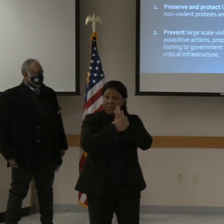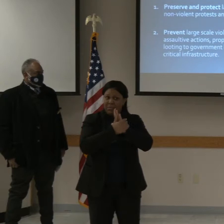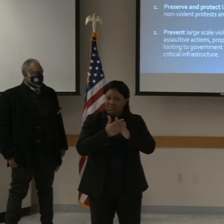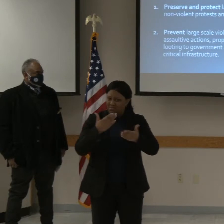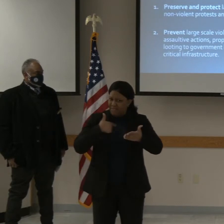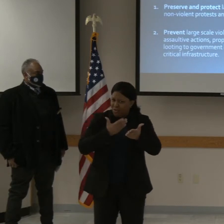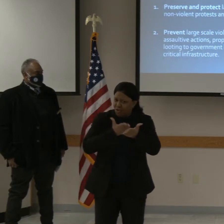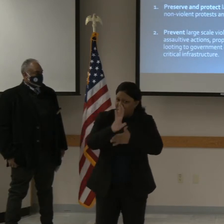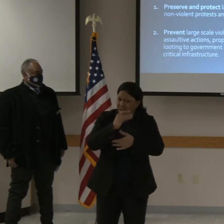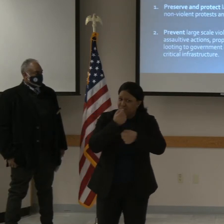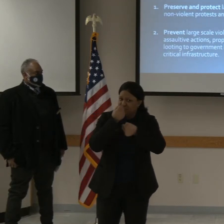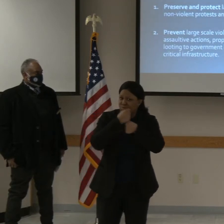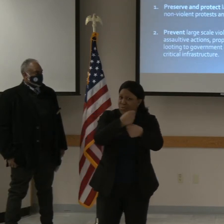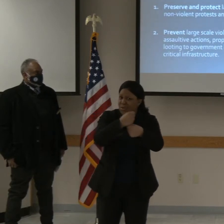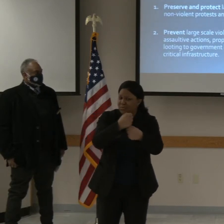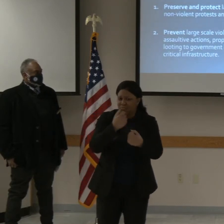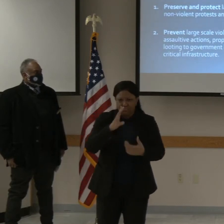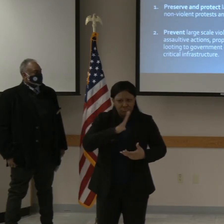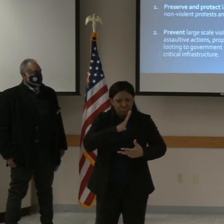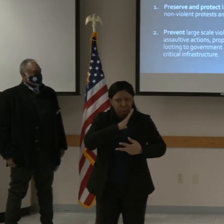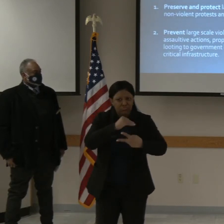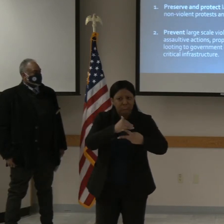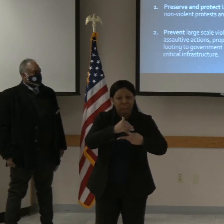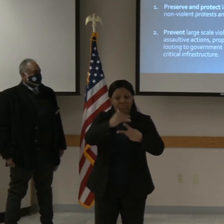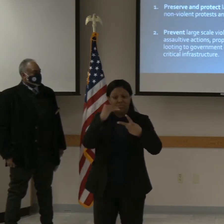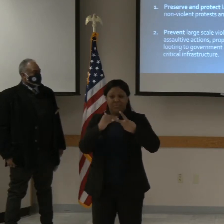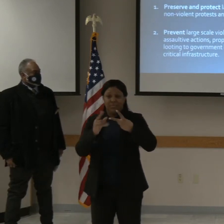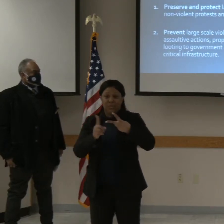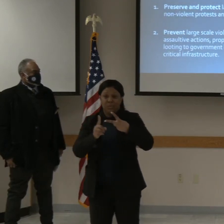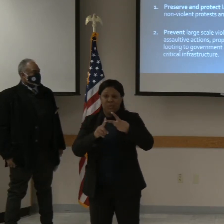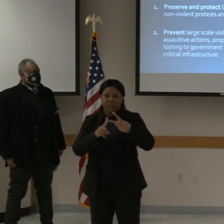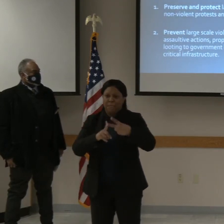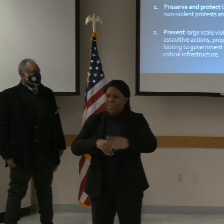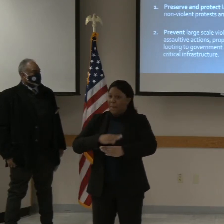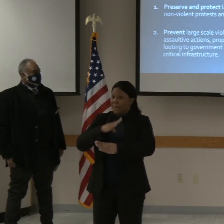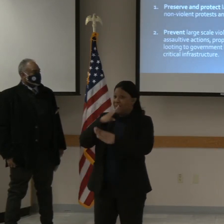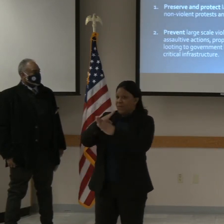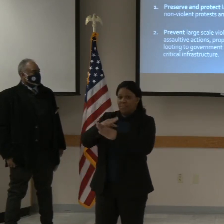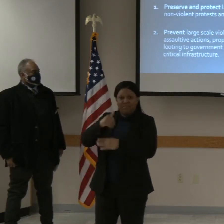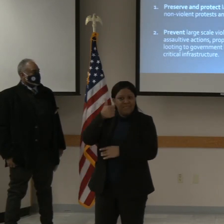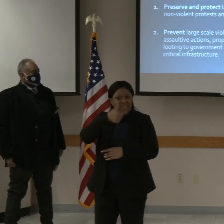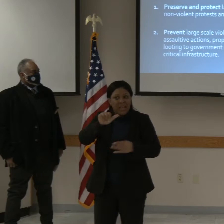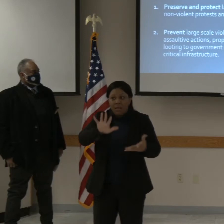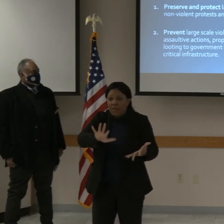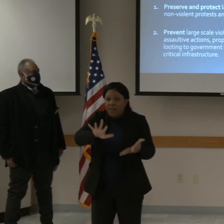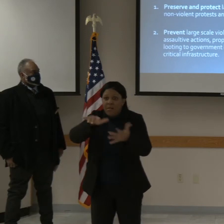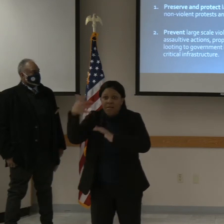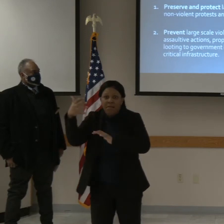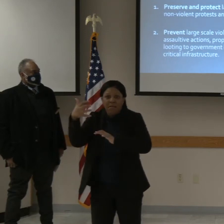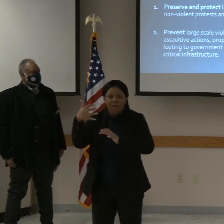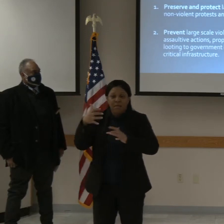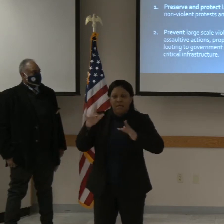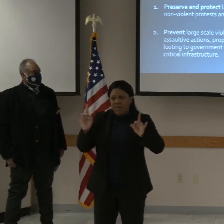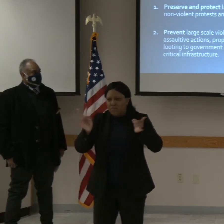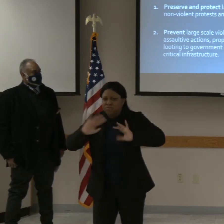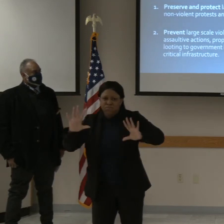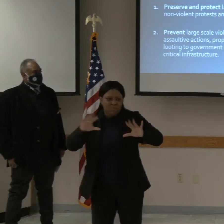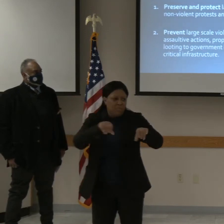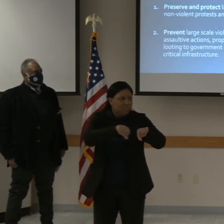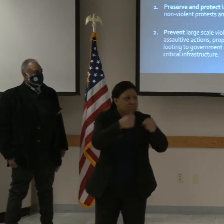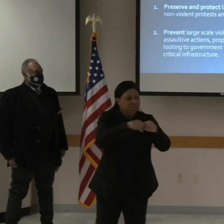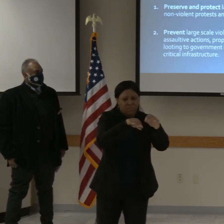prevent large-scale violent civil disturbances, assaultive actions, property damage, fires, and looting to government buildings, businesses, and